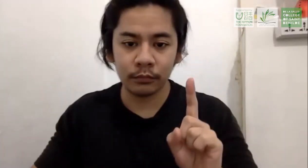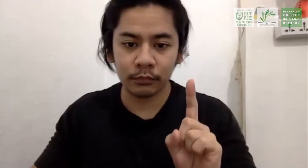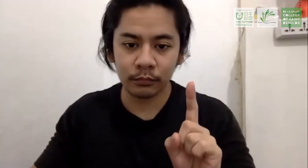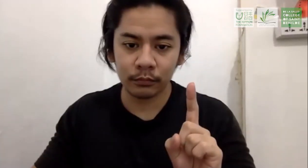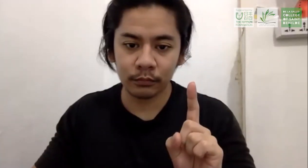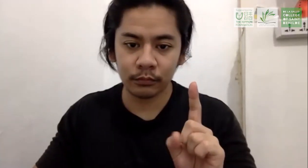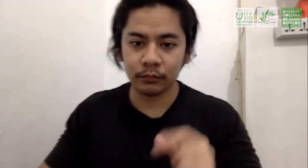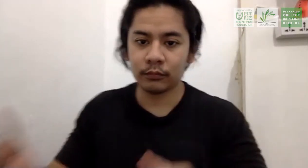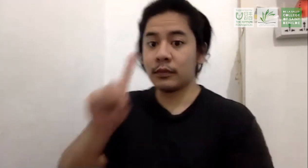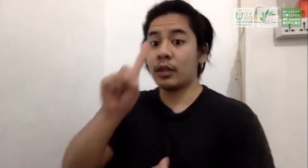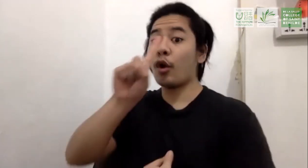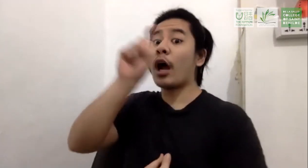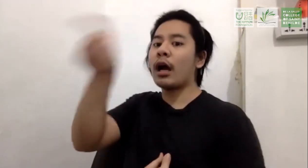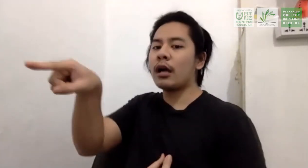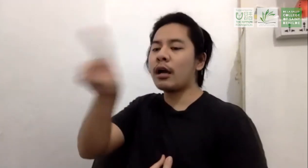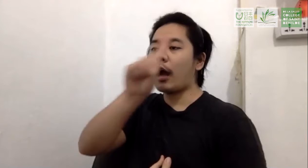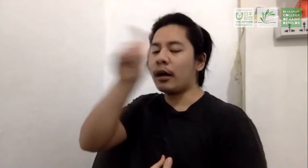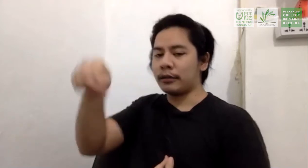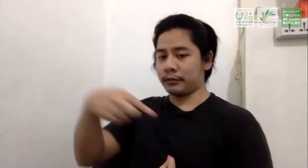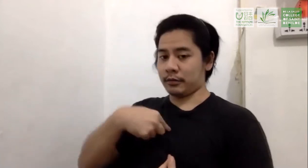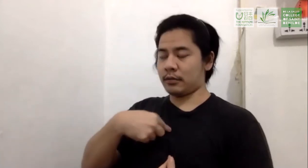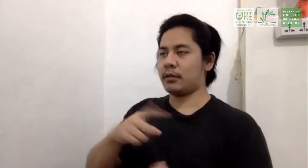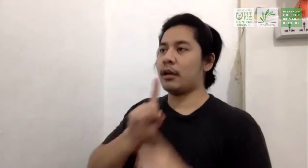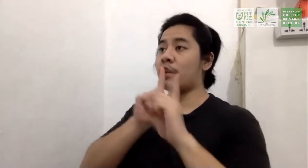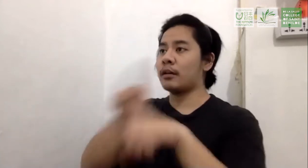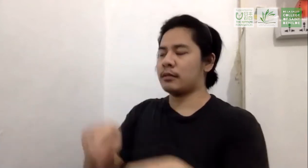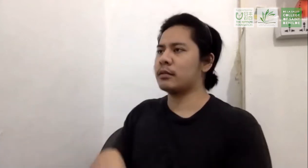So it was the question